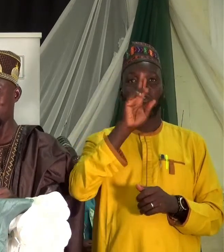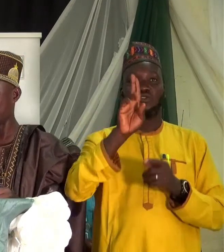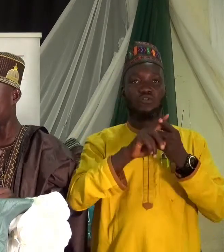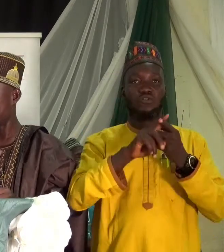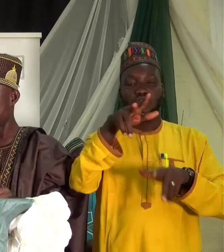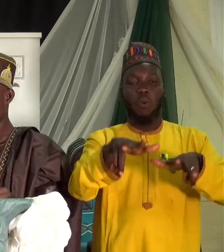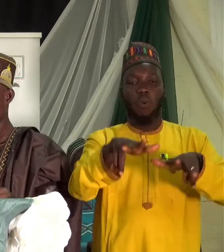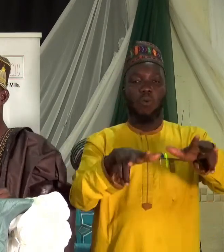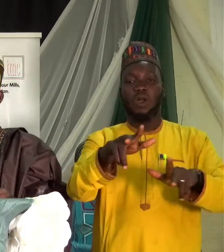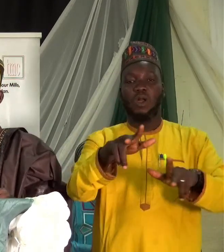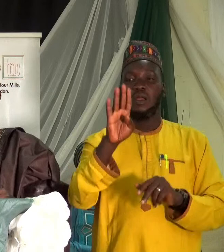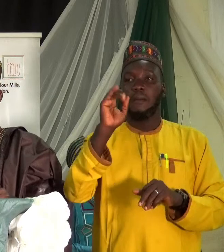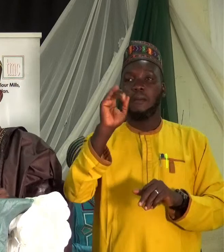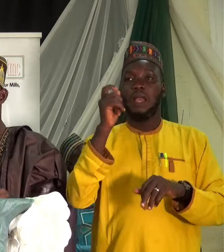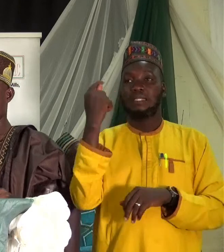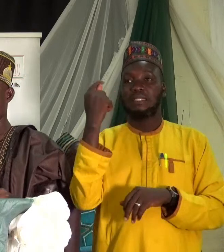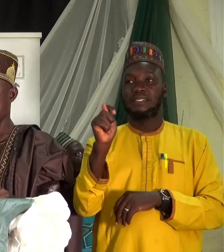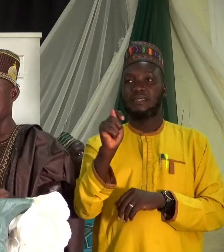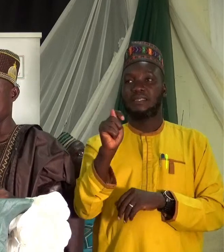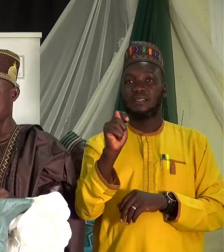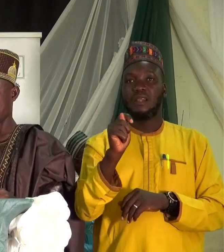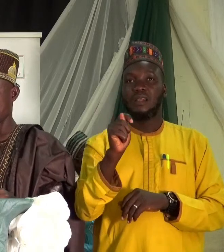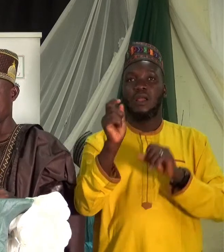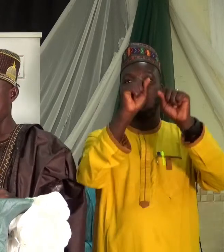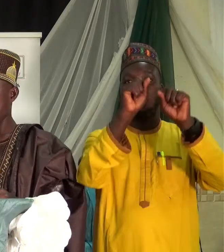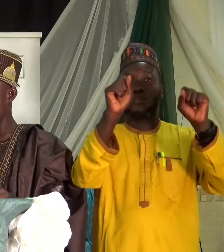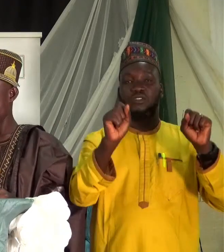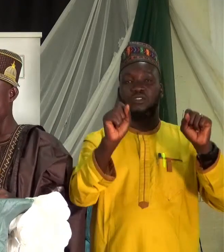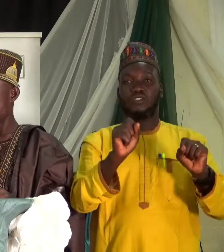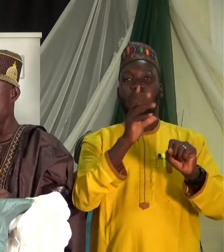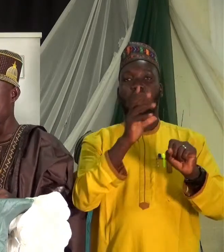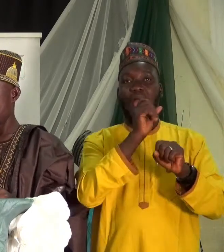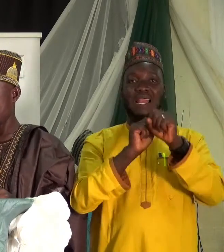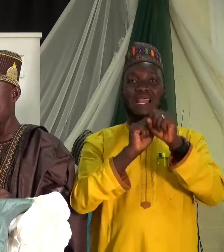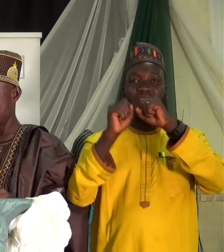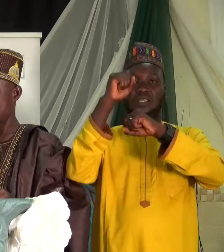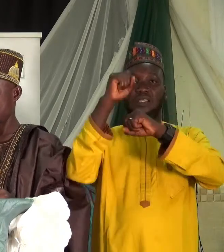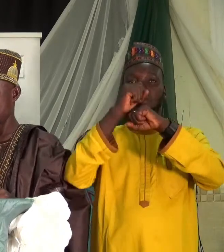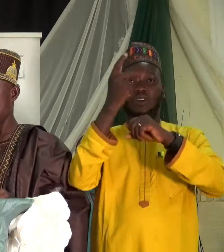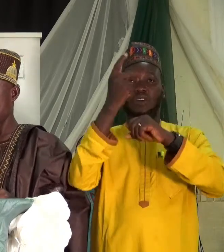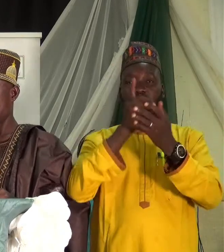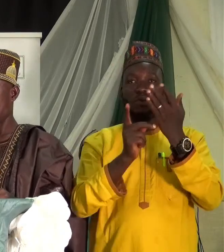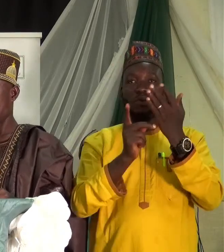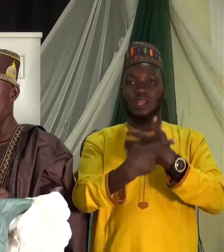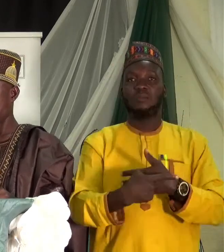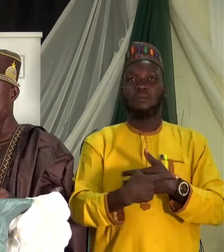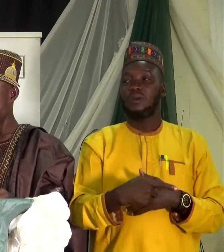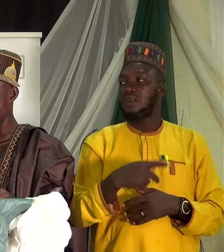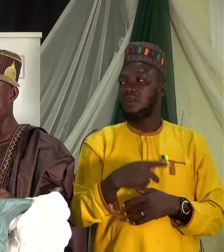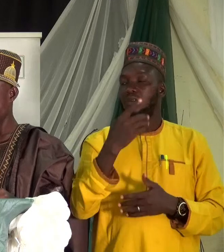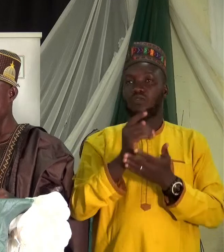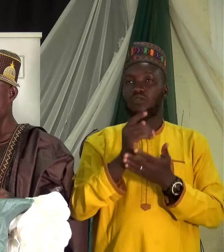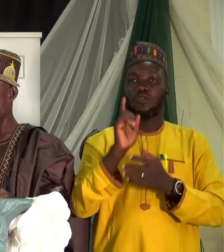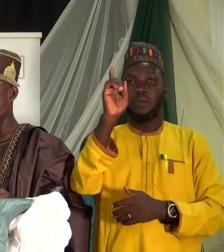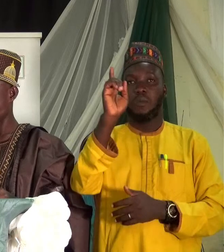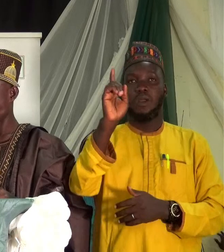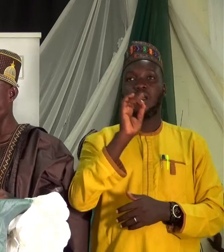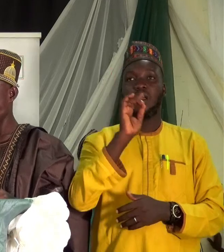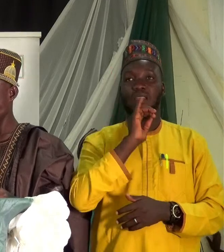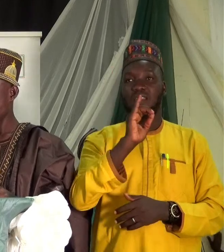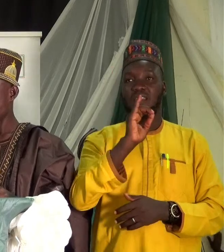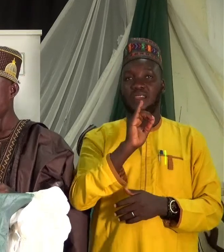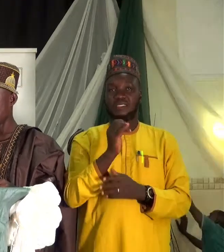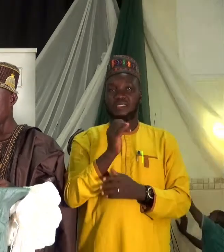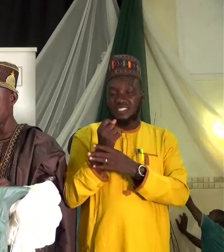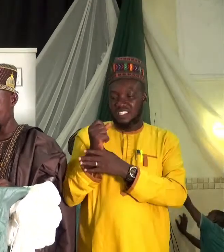And by the structure and architecture of the program, somebody is chairing the